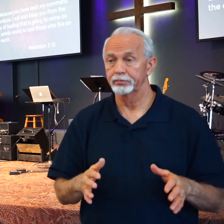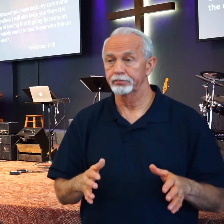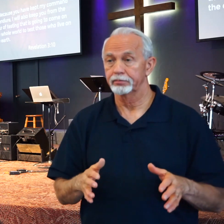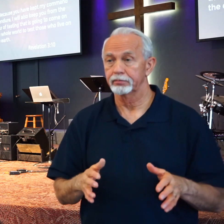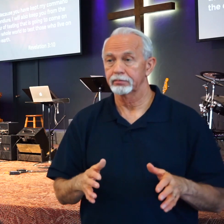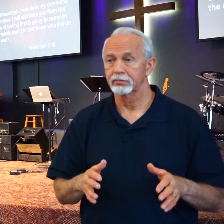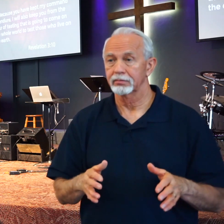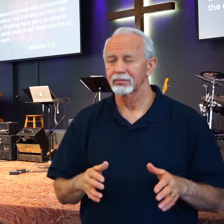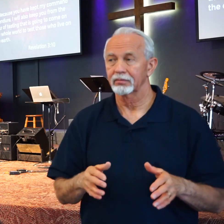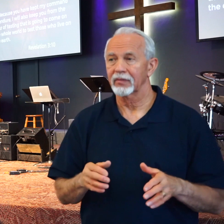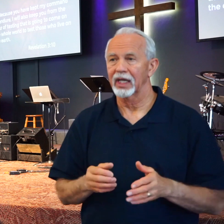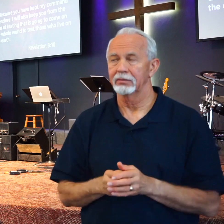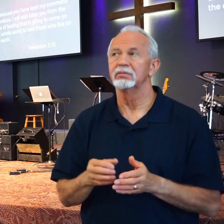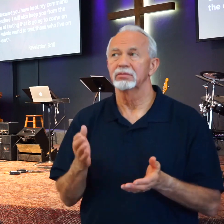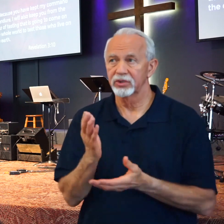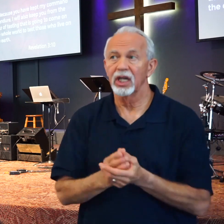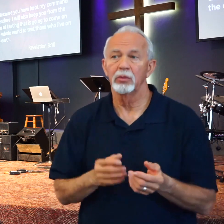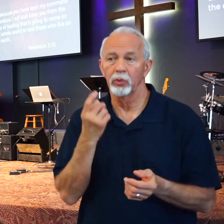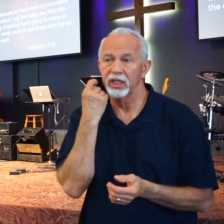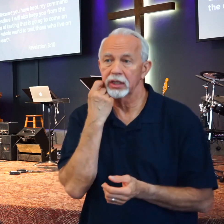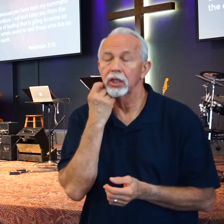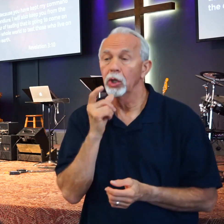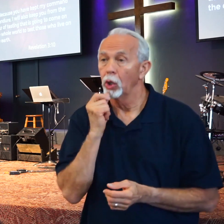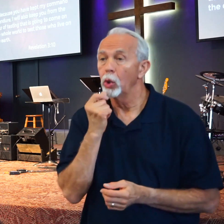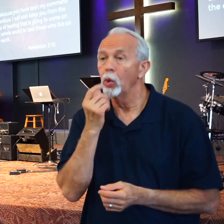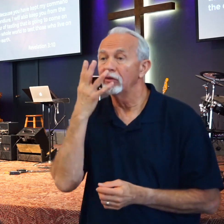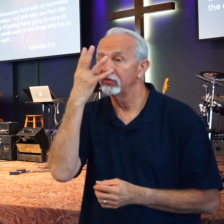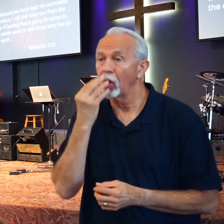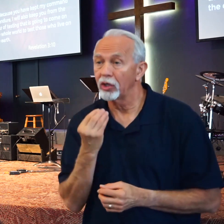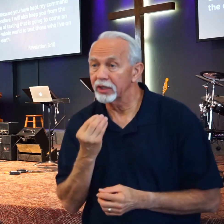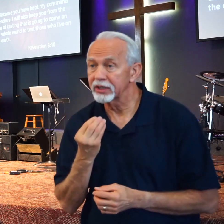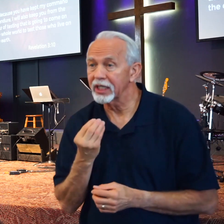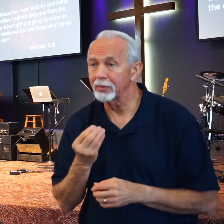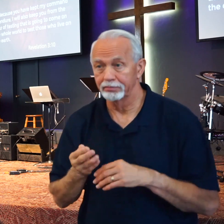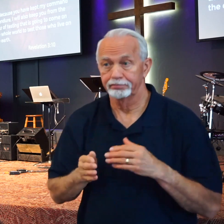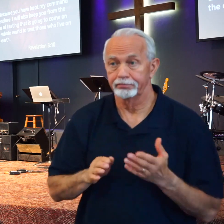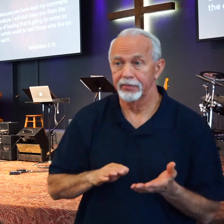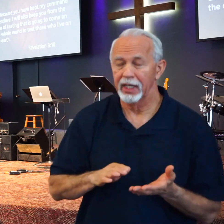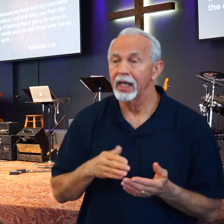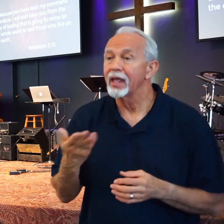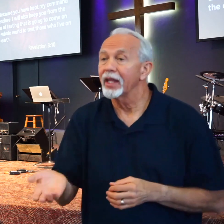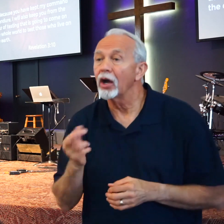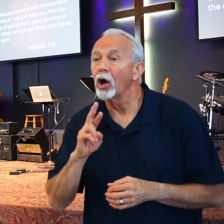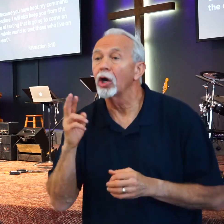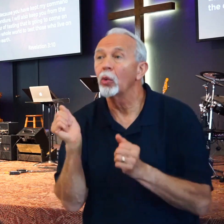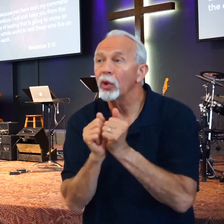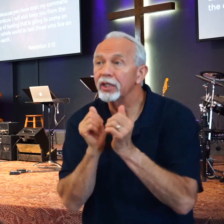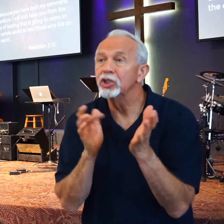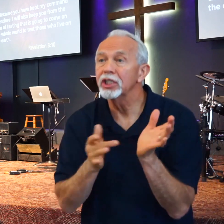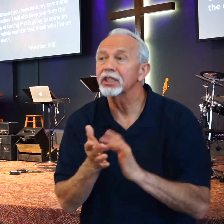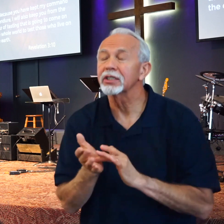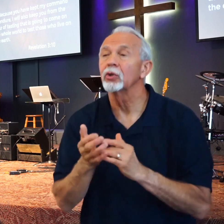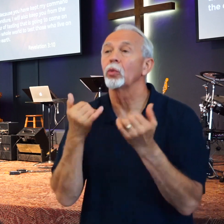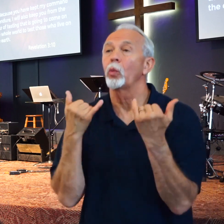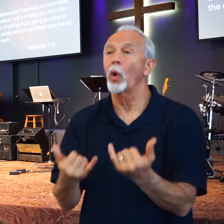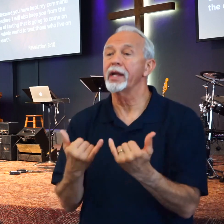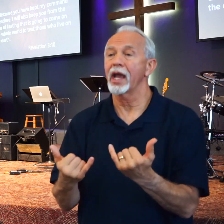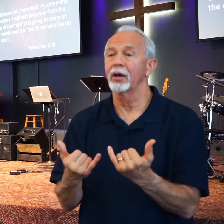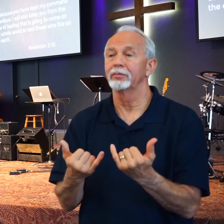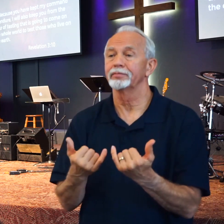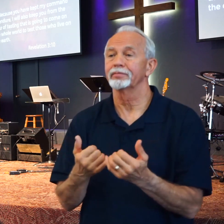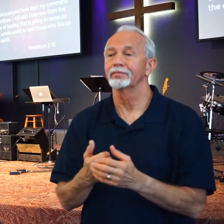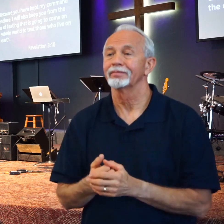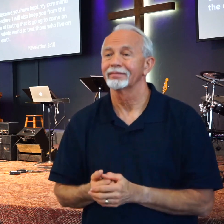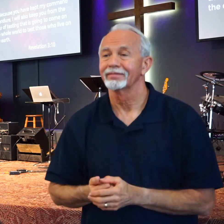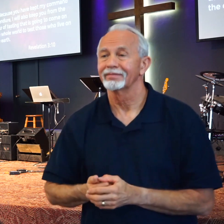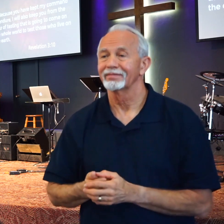even just recently, who have fallen asleep, guess what? They are with Jesus right